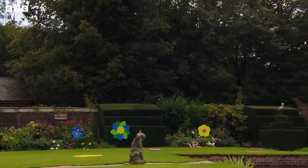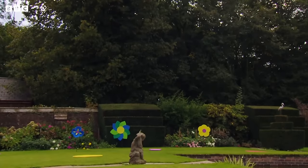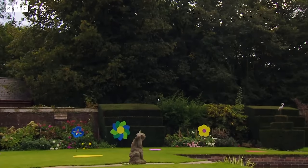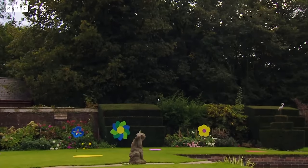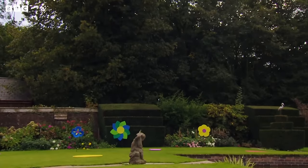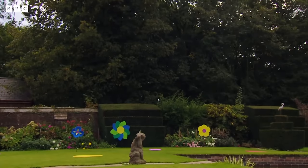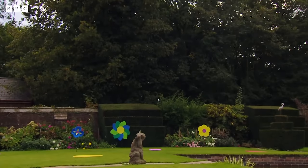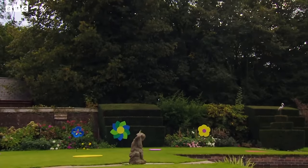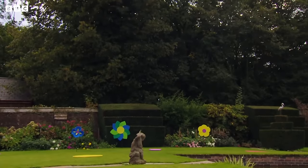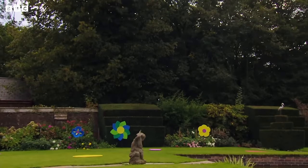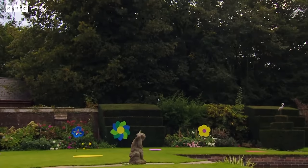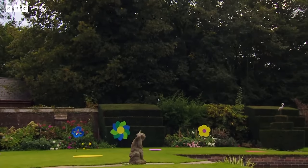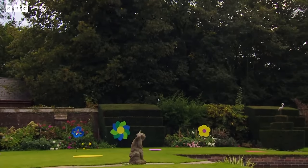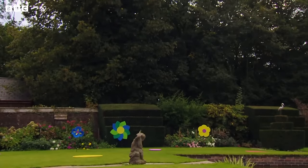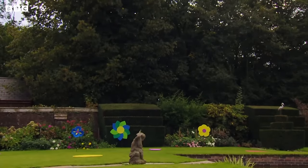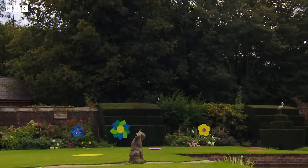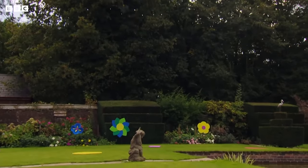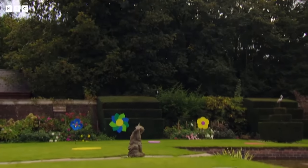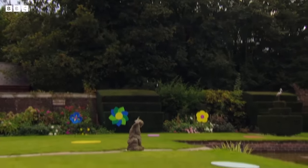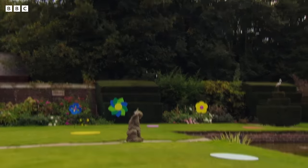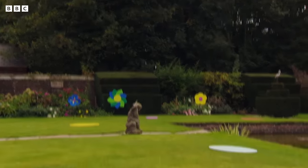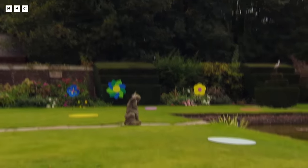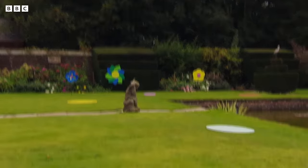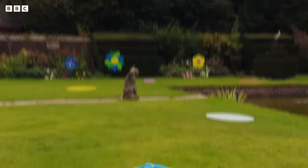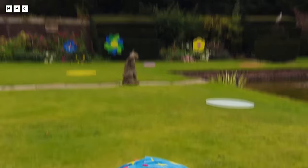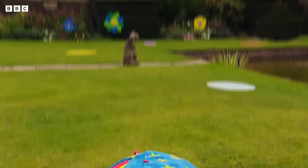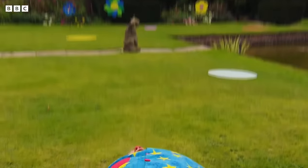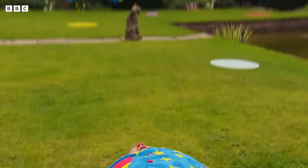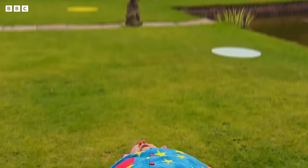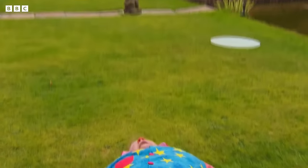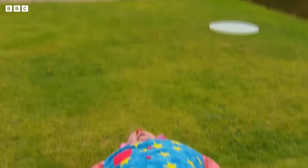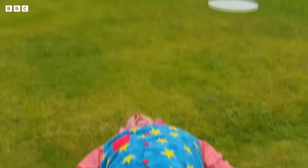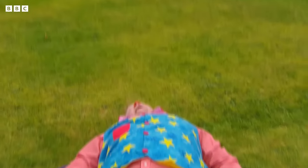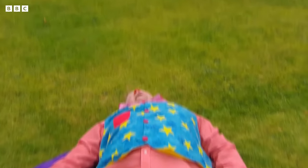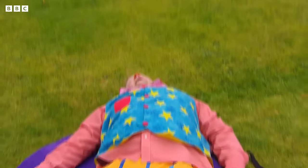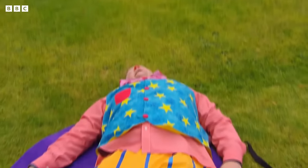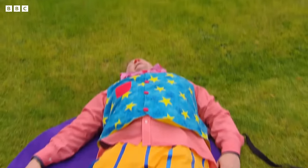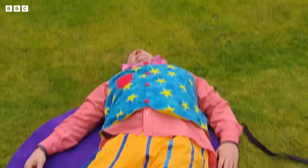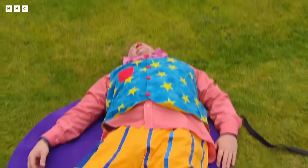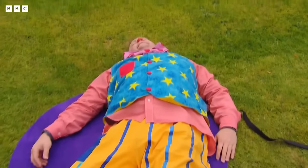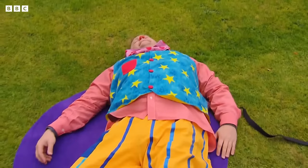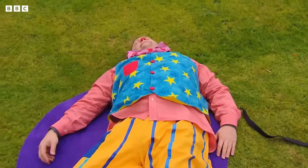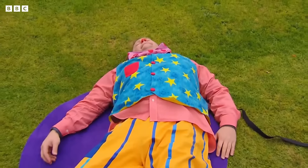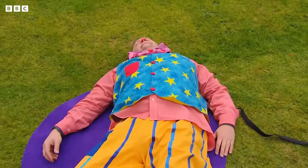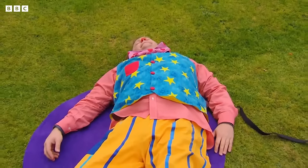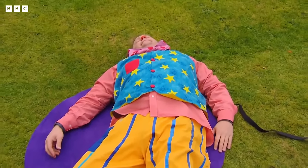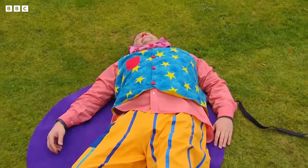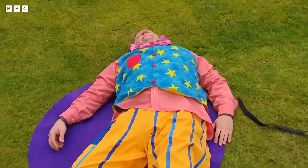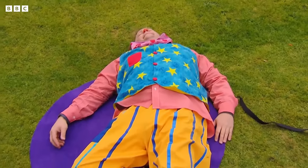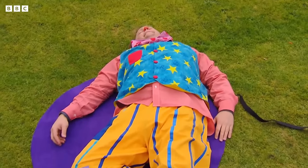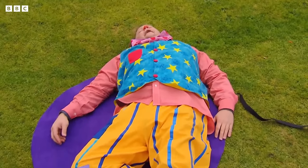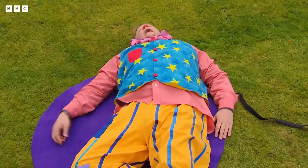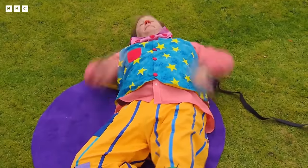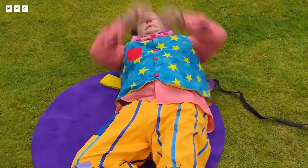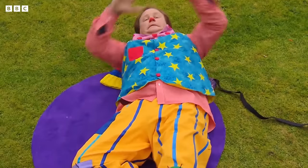Mr. Tumble, Wake up, Mr